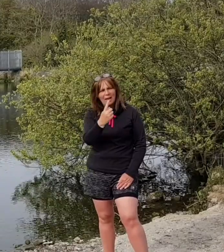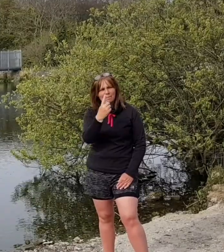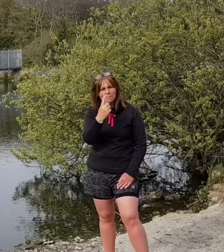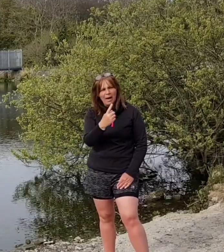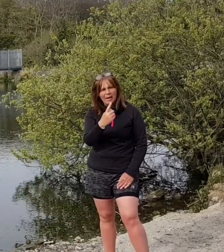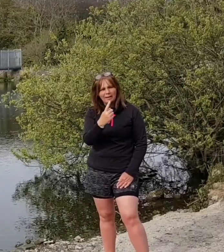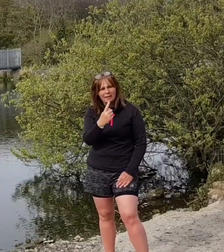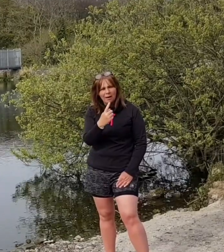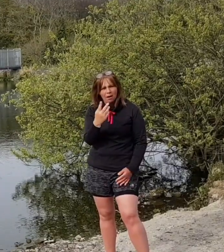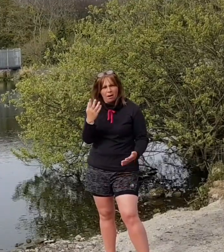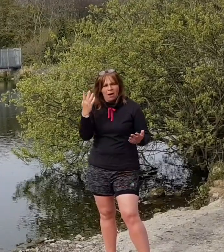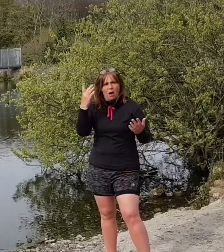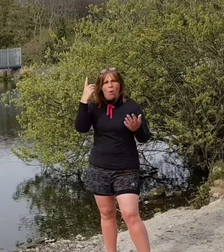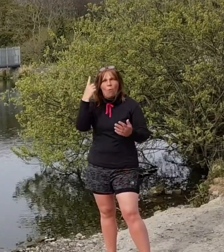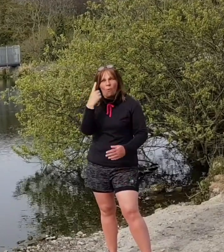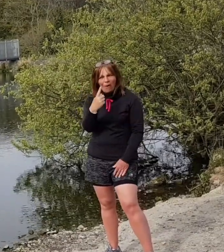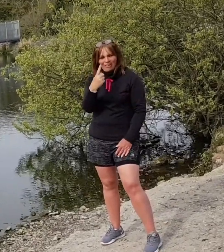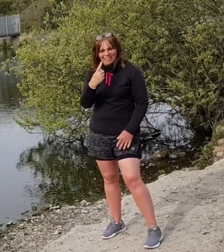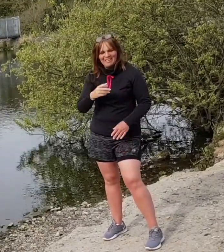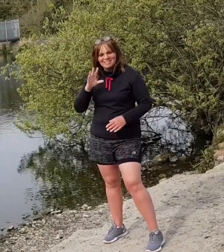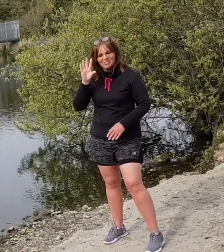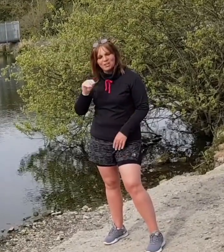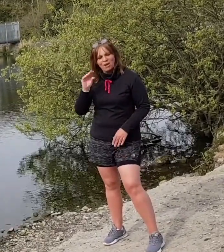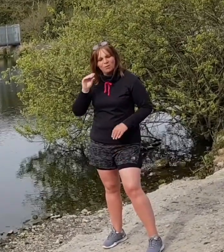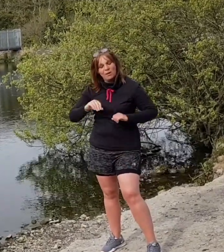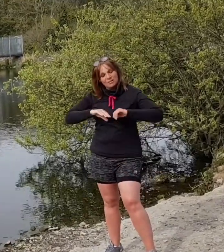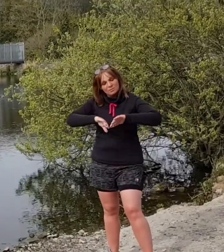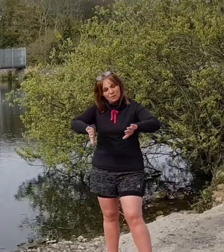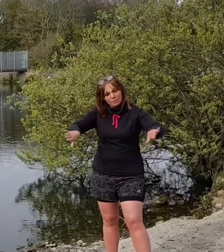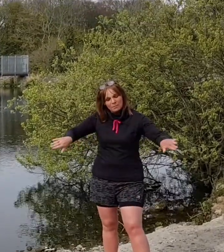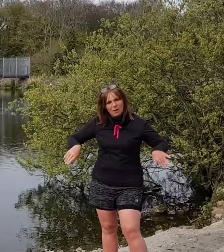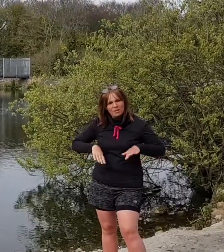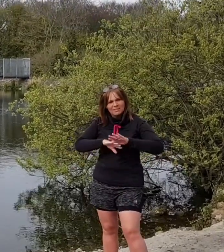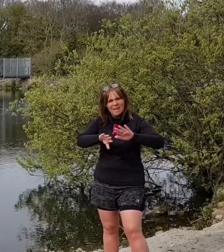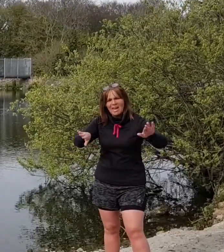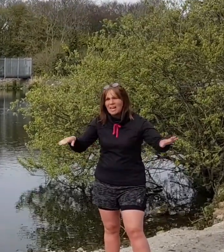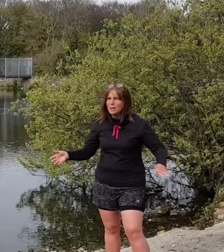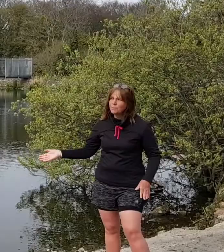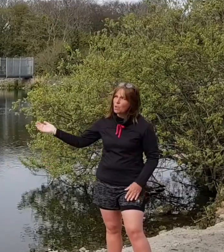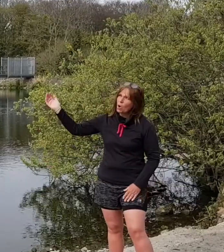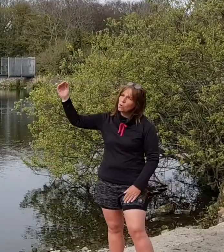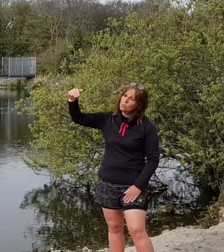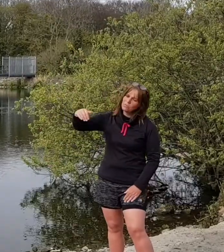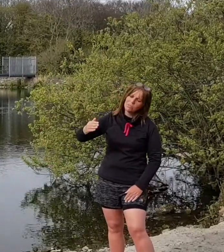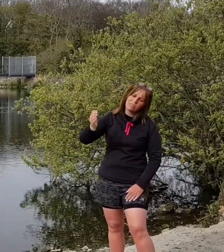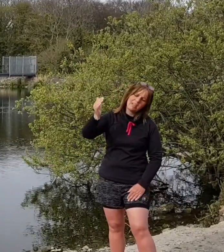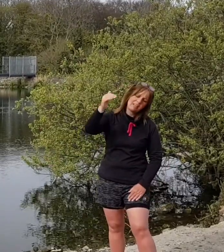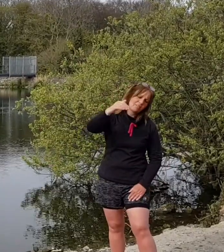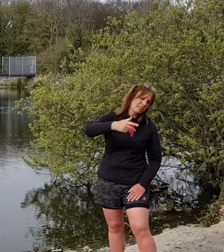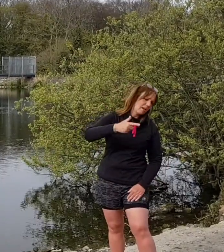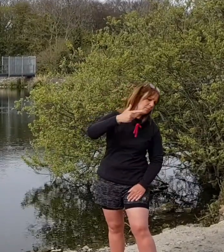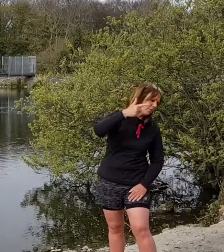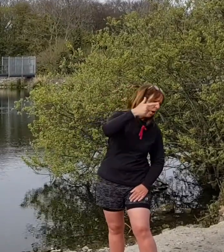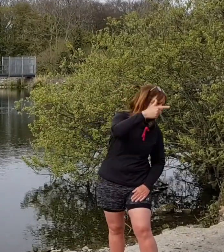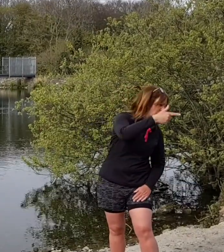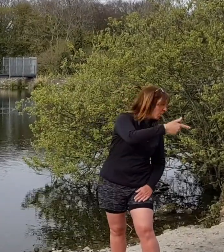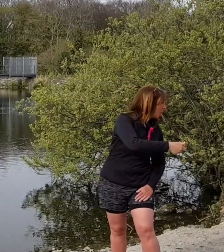came back. 1 little duck went swimming one day, over the hills and far